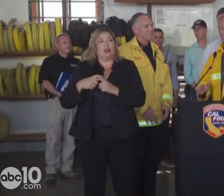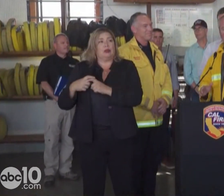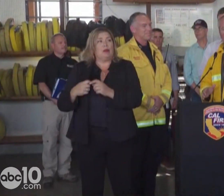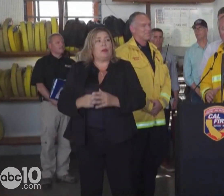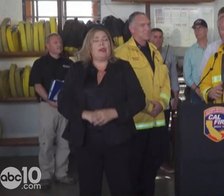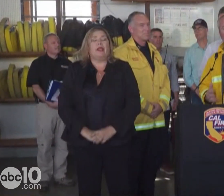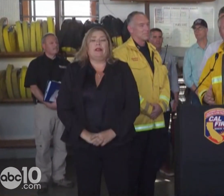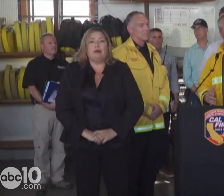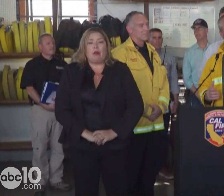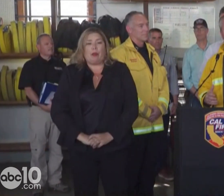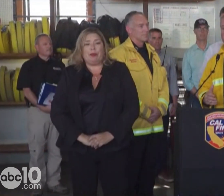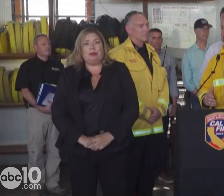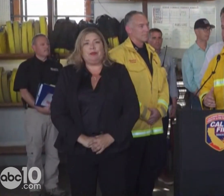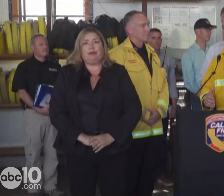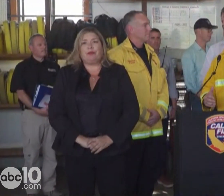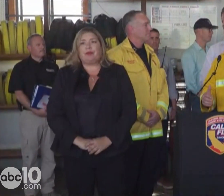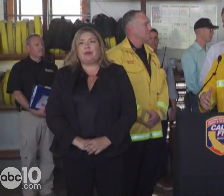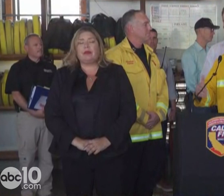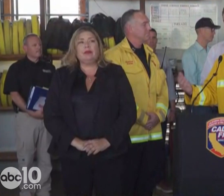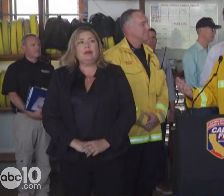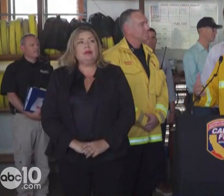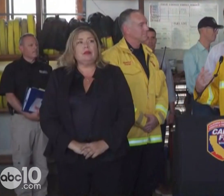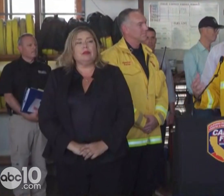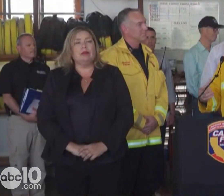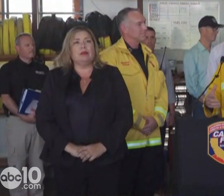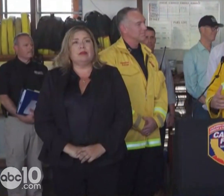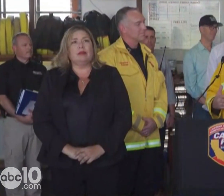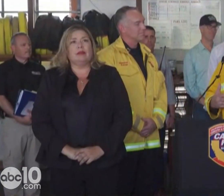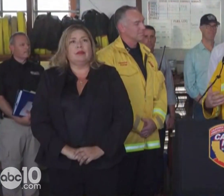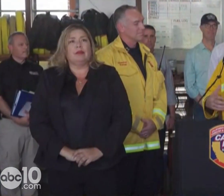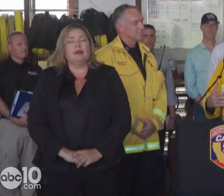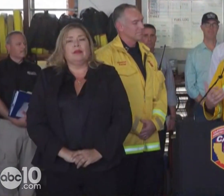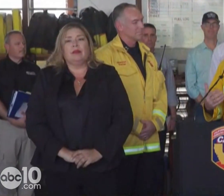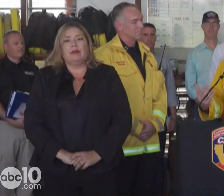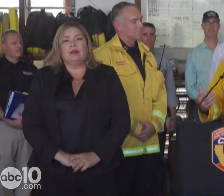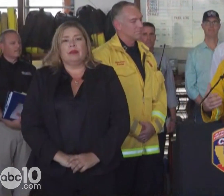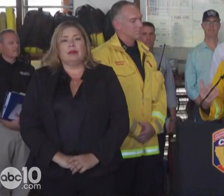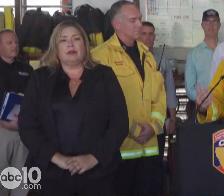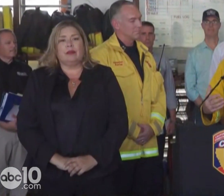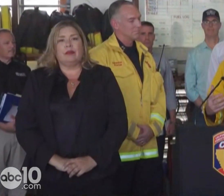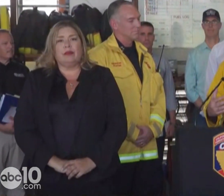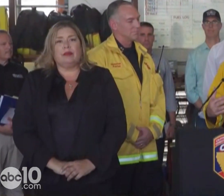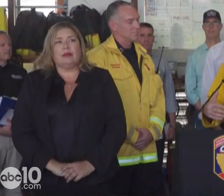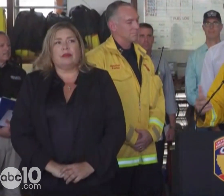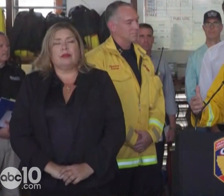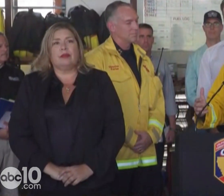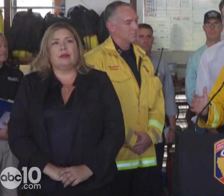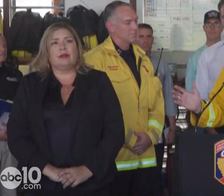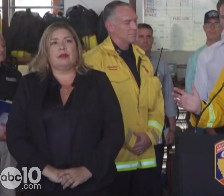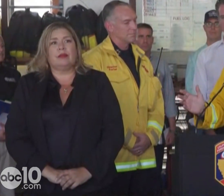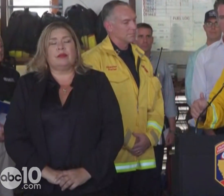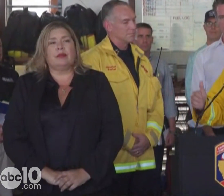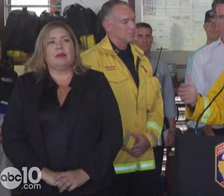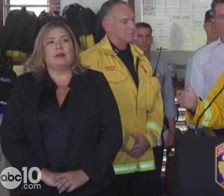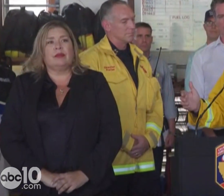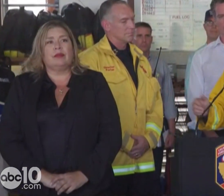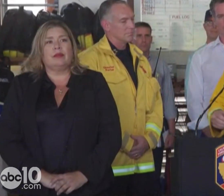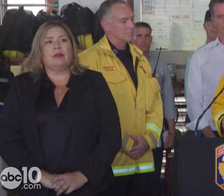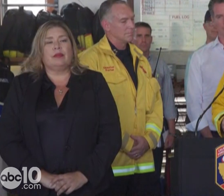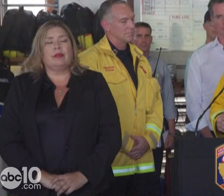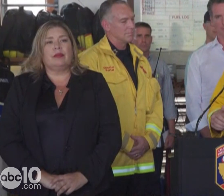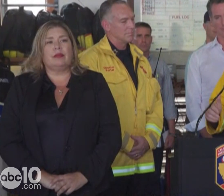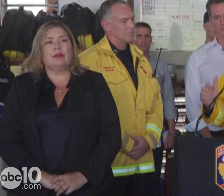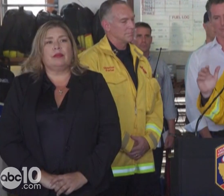están representando la comunidad latina. Hay algunos de nosotros que se puede estar disponible para entrevistas y otras cosas